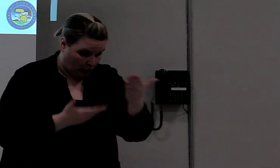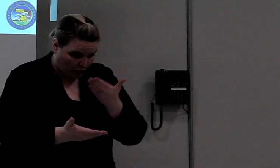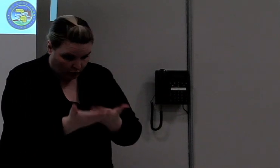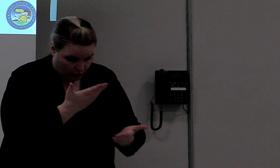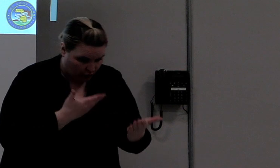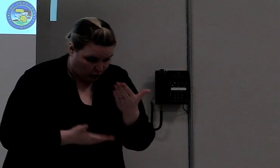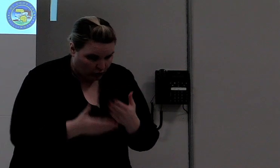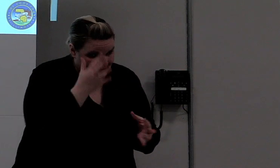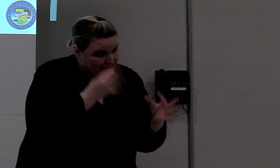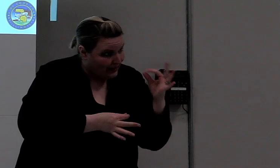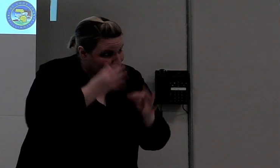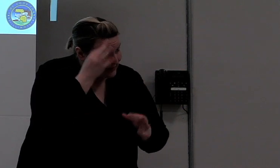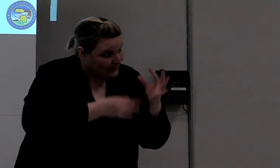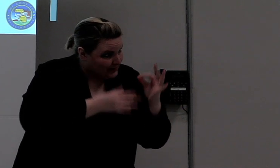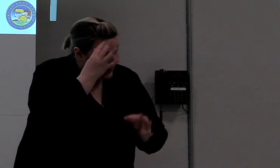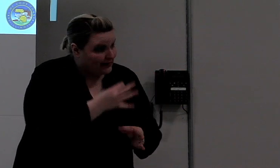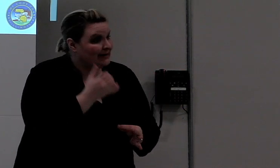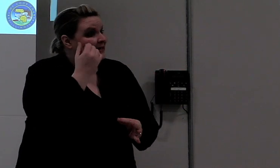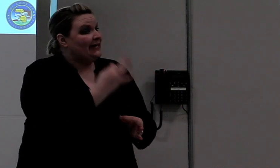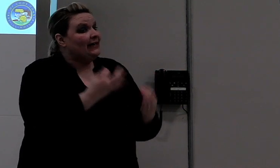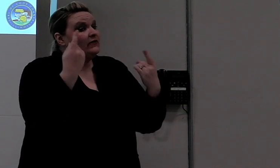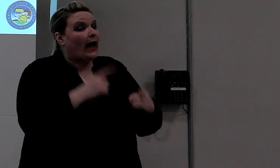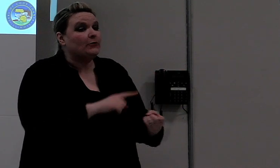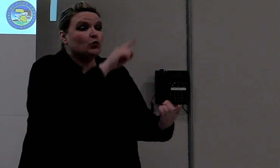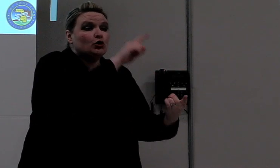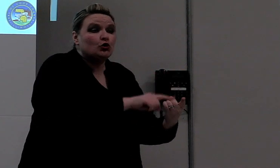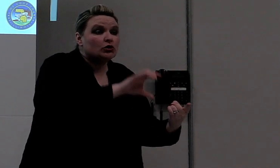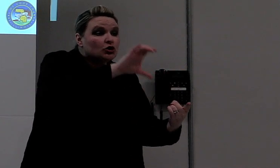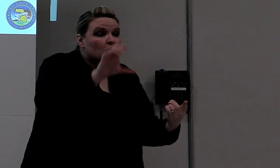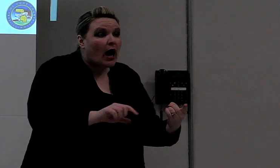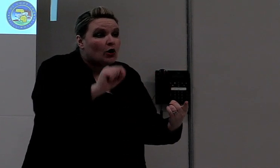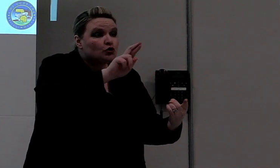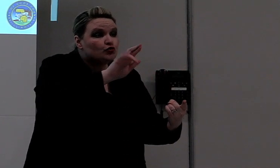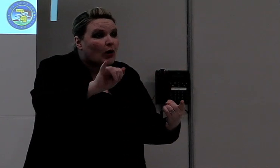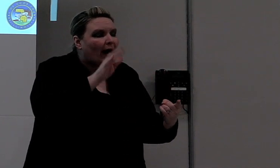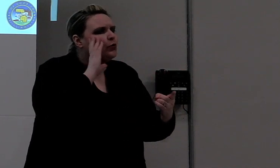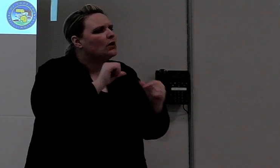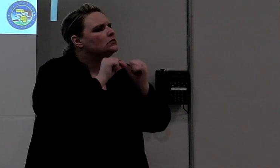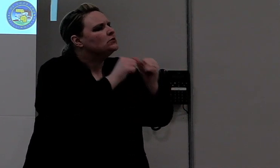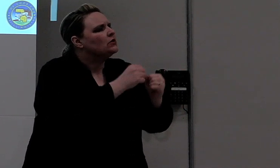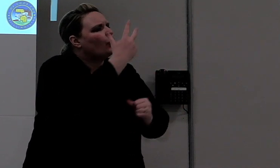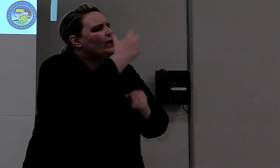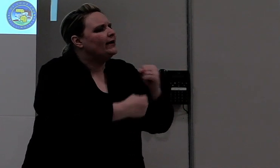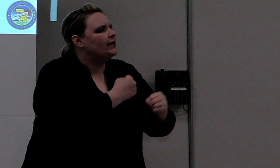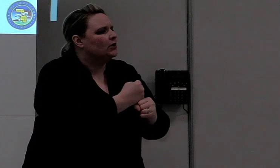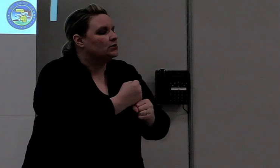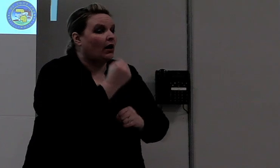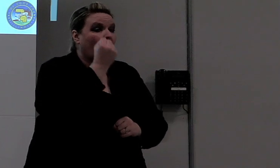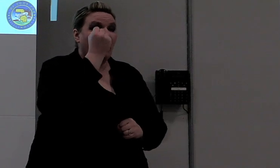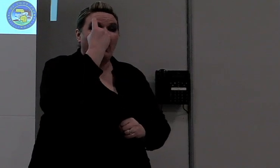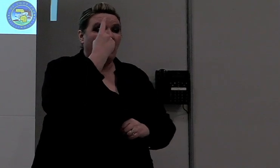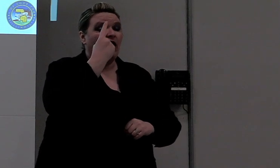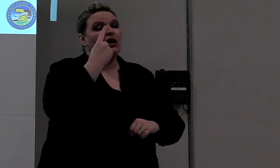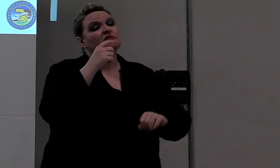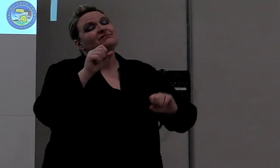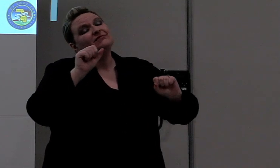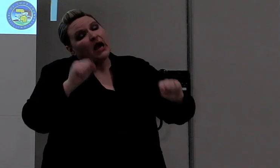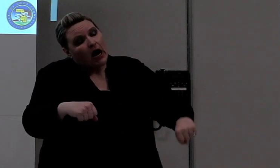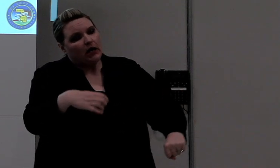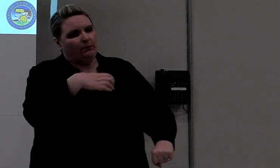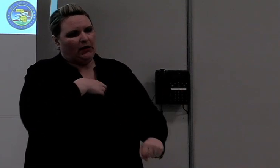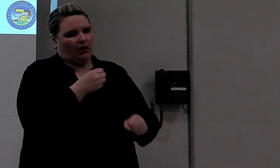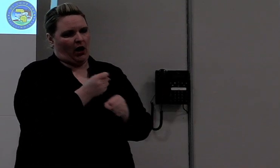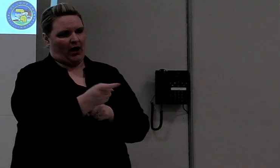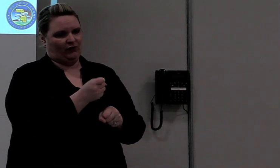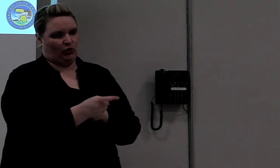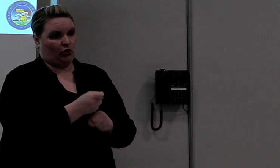those. And if we do reduce one of these Chicago tries, it'll be good for 3 years. Now you can appeal every year. So